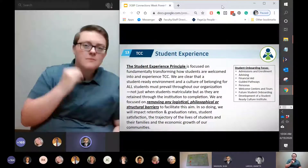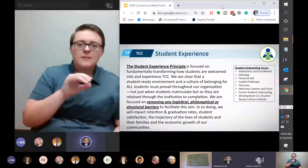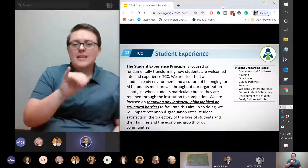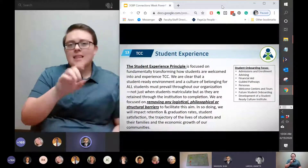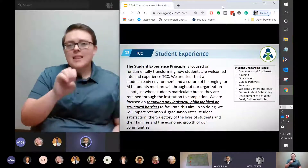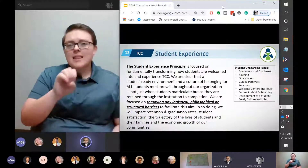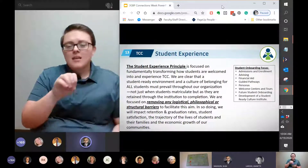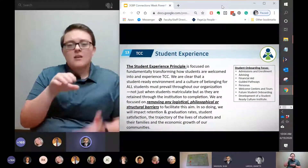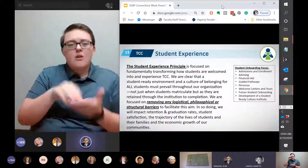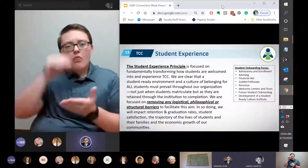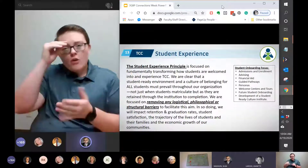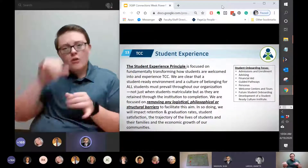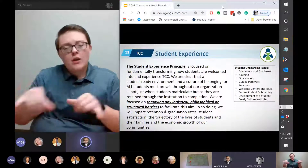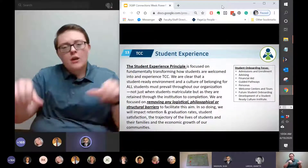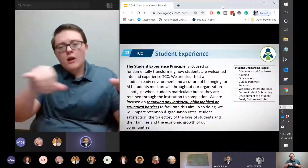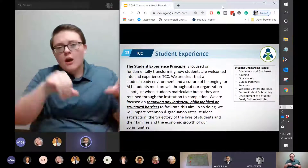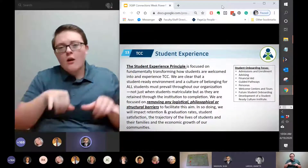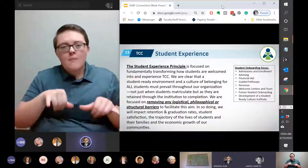all joined,